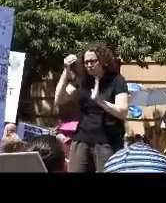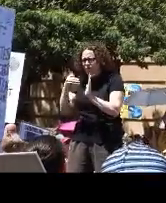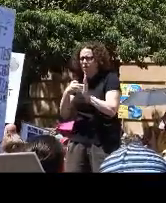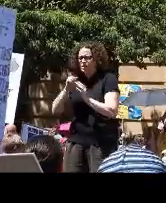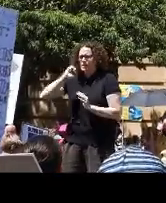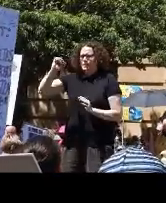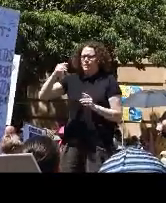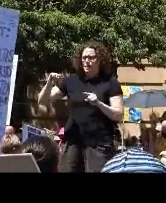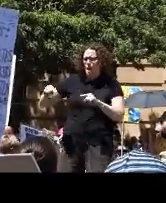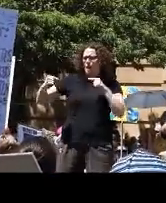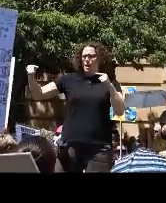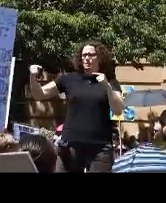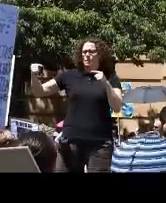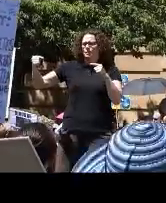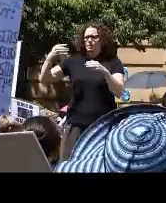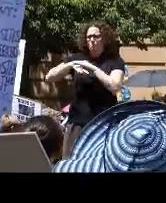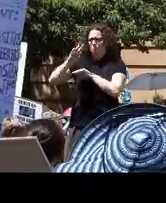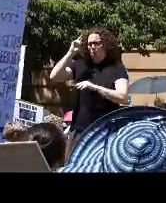enemies.